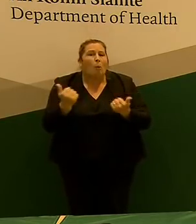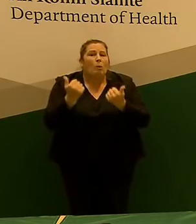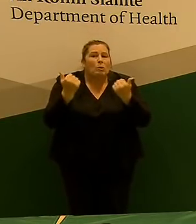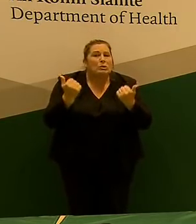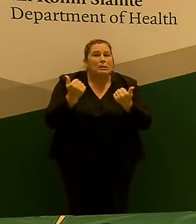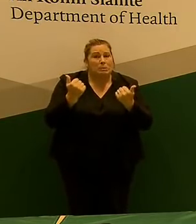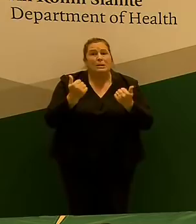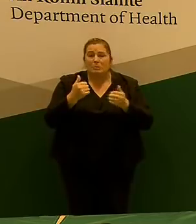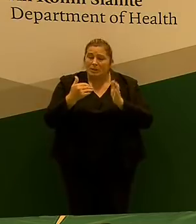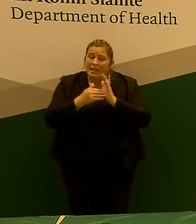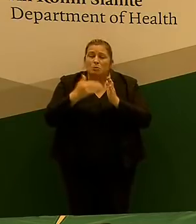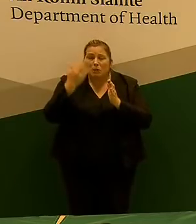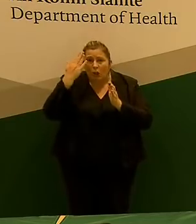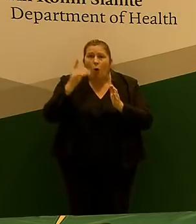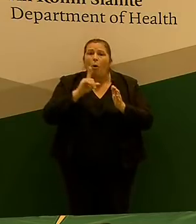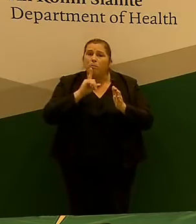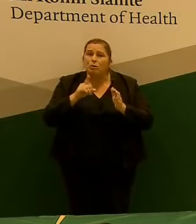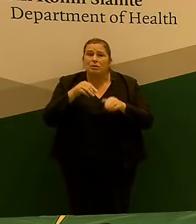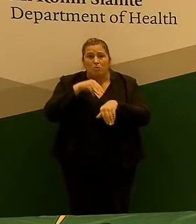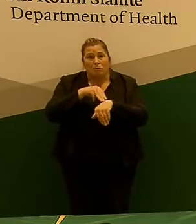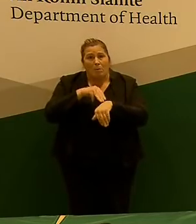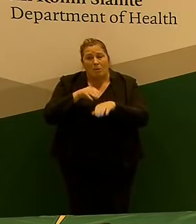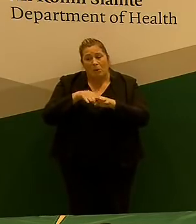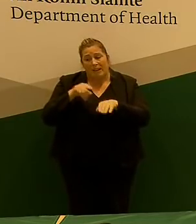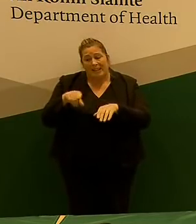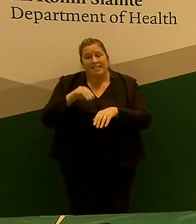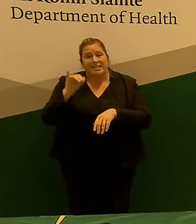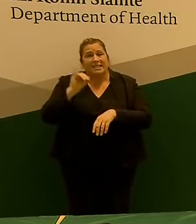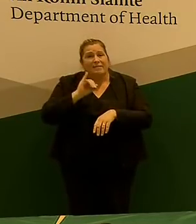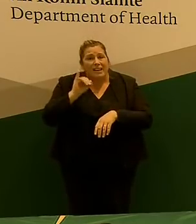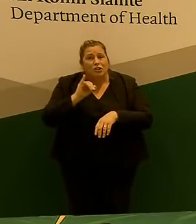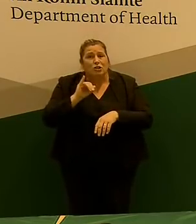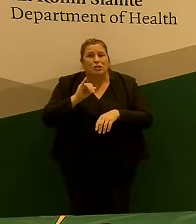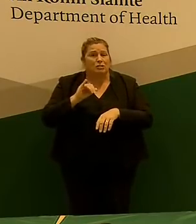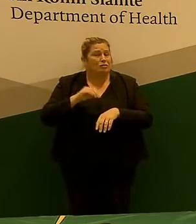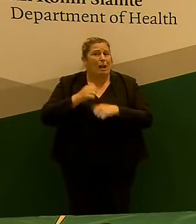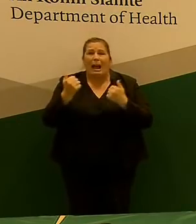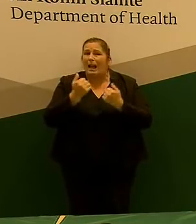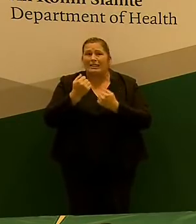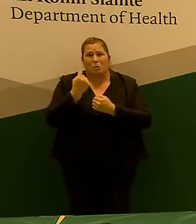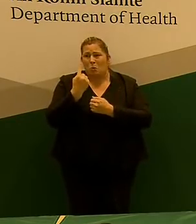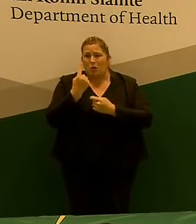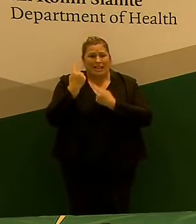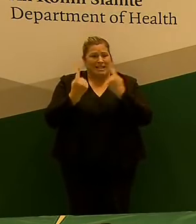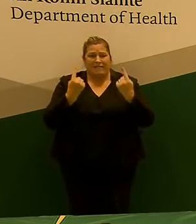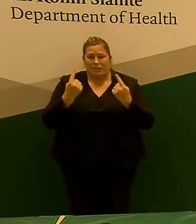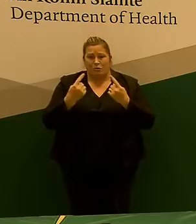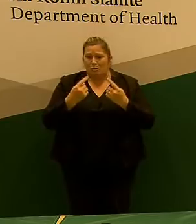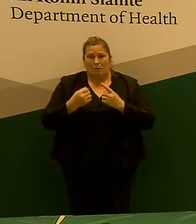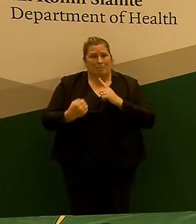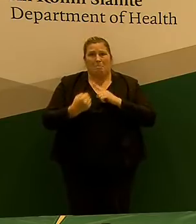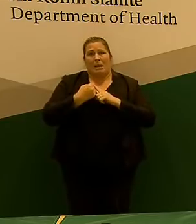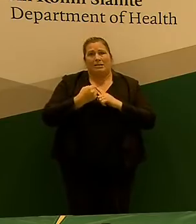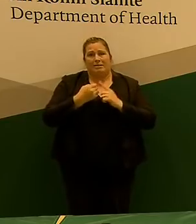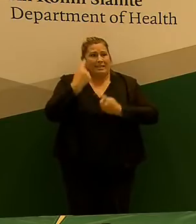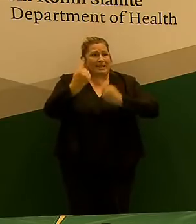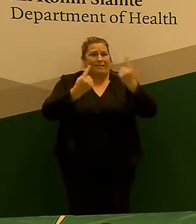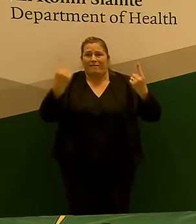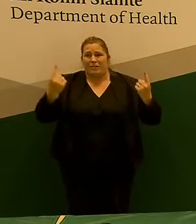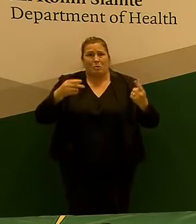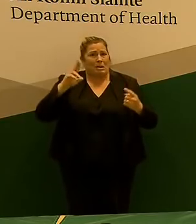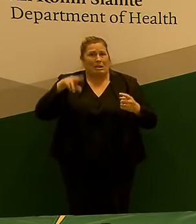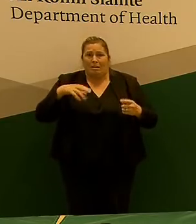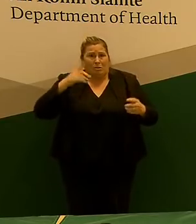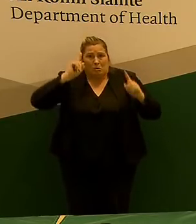this virus and the problem with this disease is that for any one individual who gets it, it's unpredictable. You could